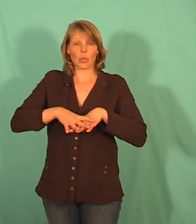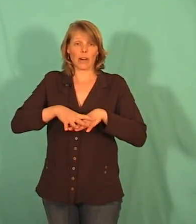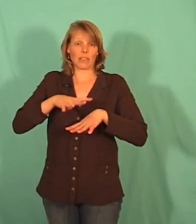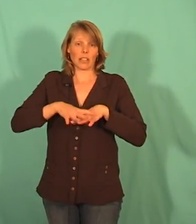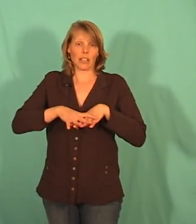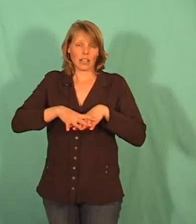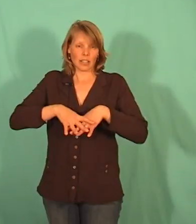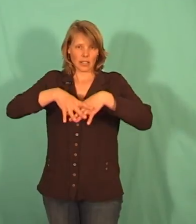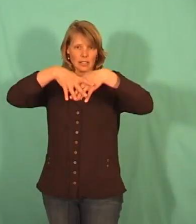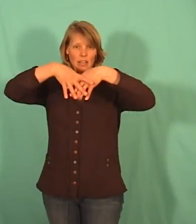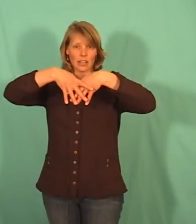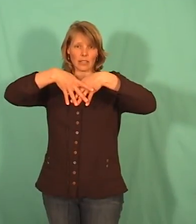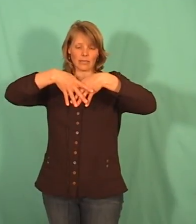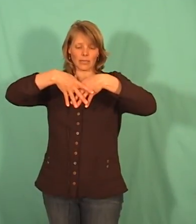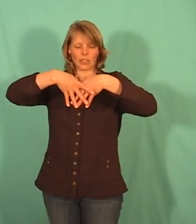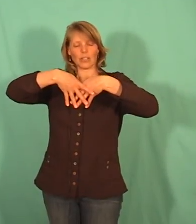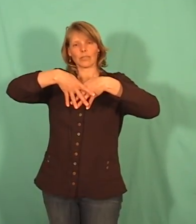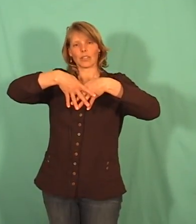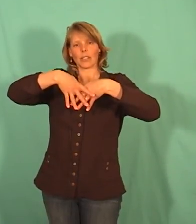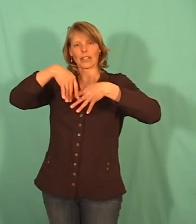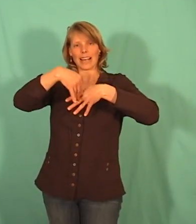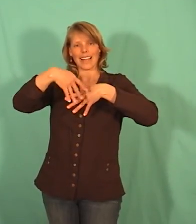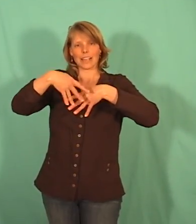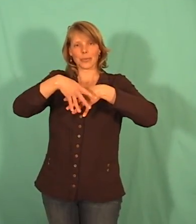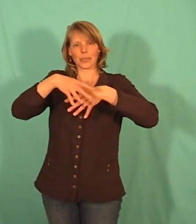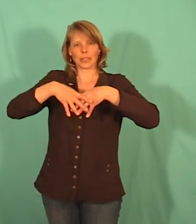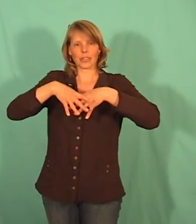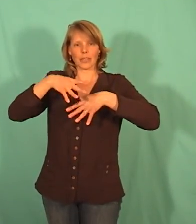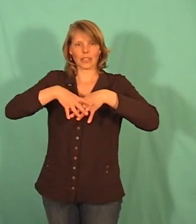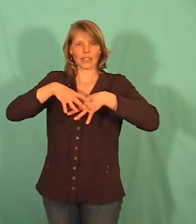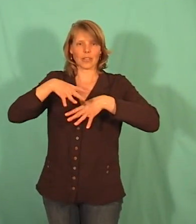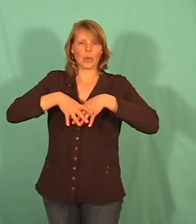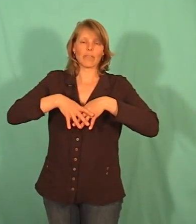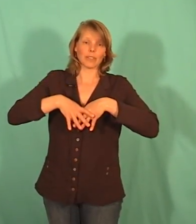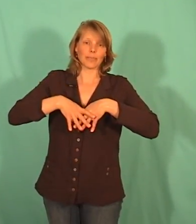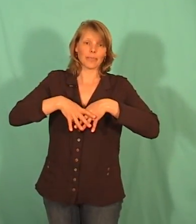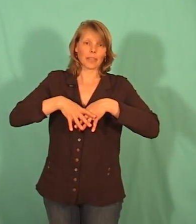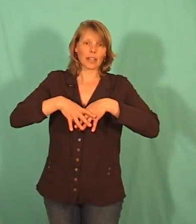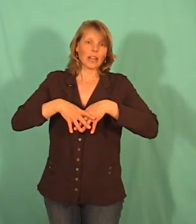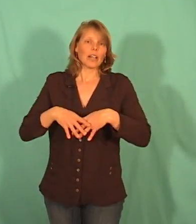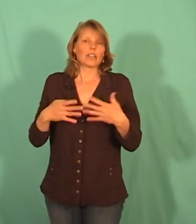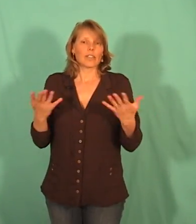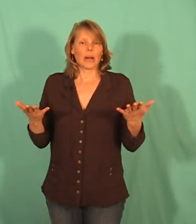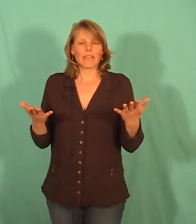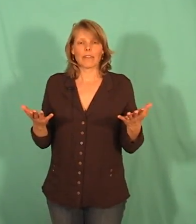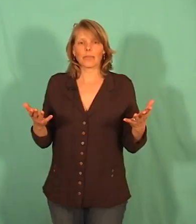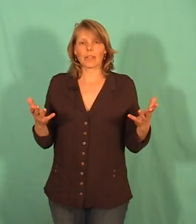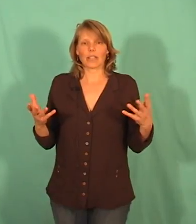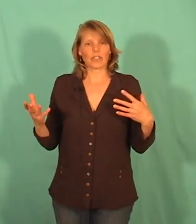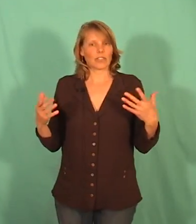waffle because it kind of, looked like that lattice work that is in a waffle. So have fun with it. Just,